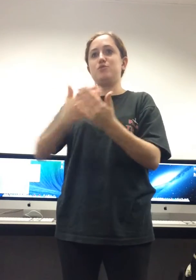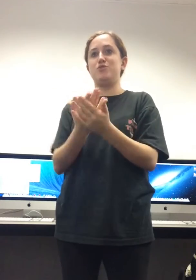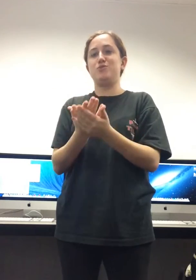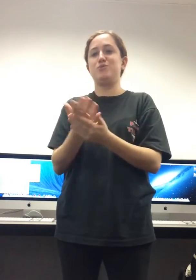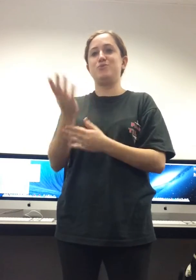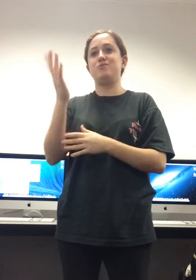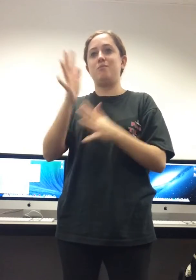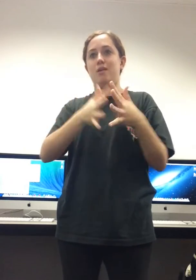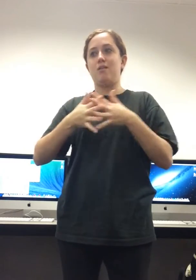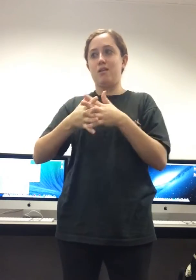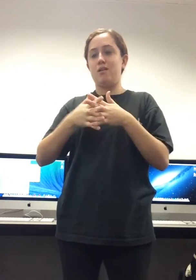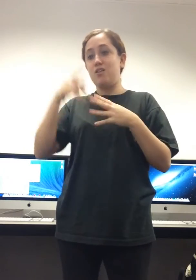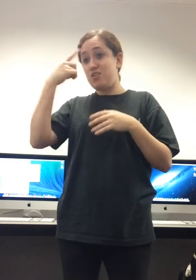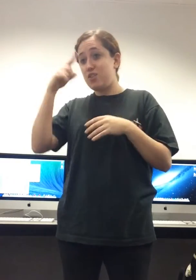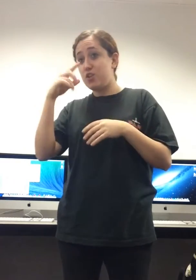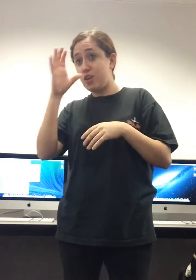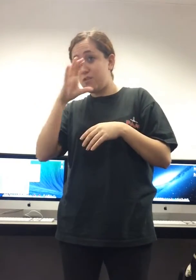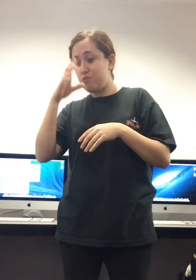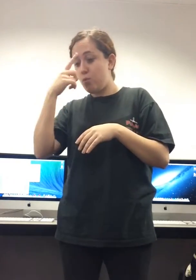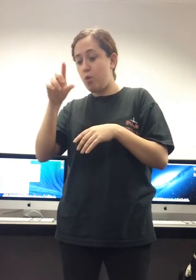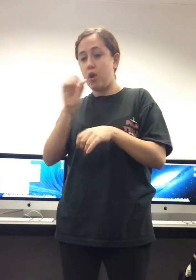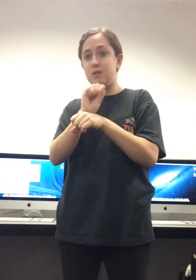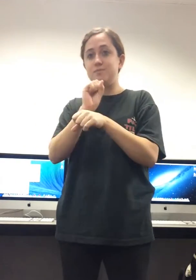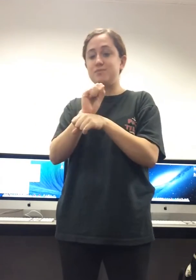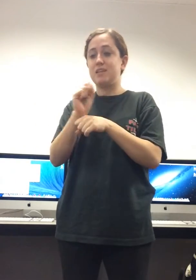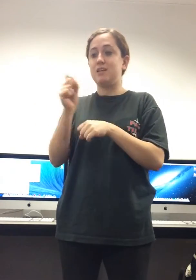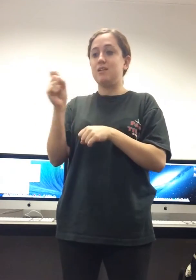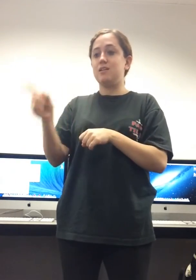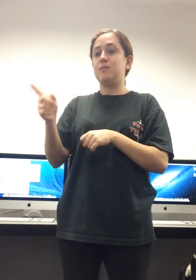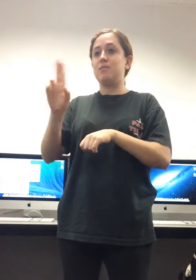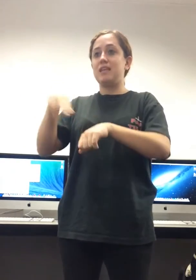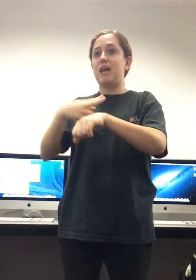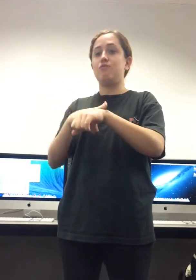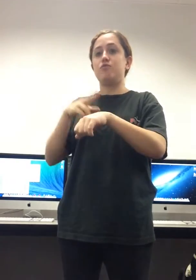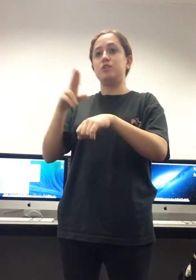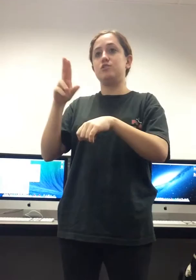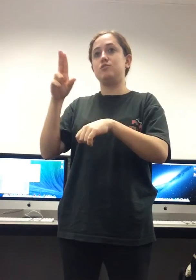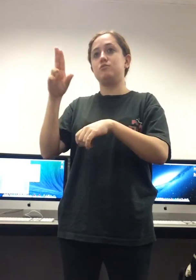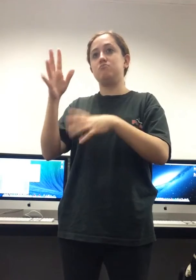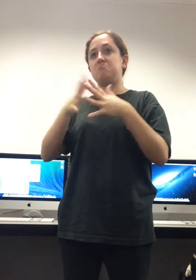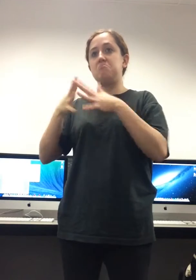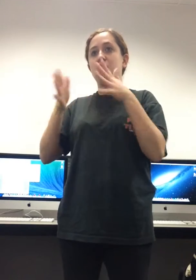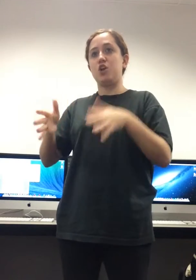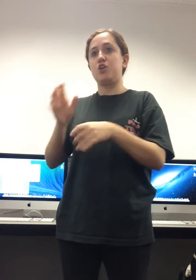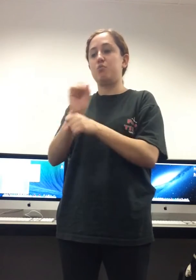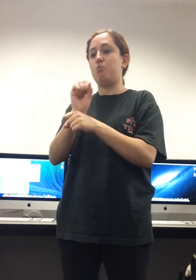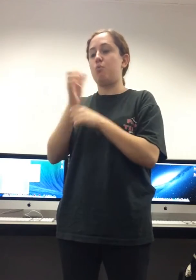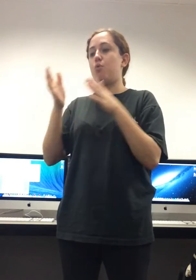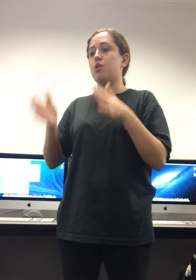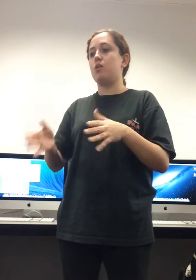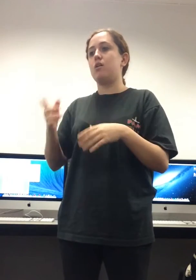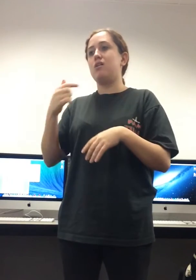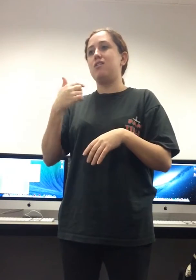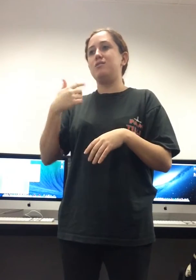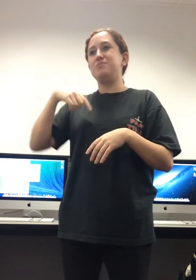American worker in the city were making low wages and working in atrocious working